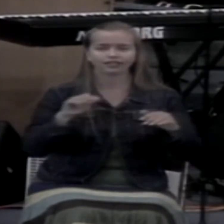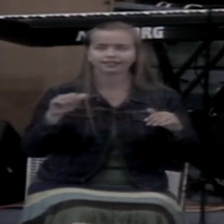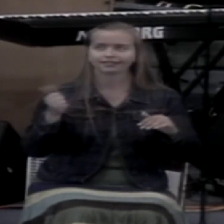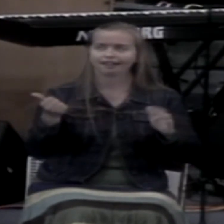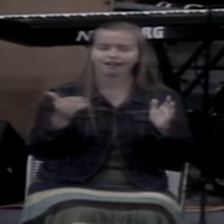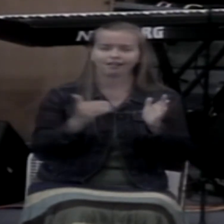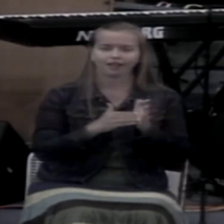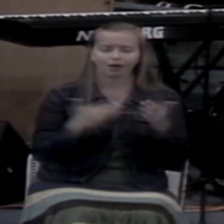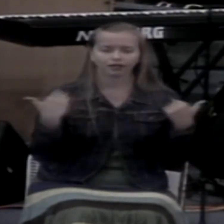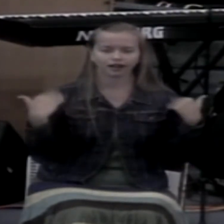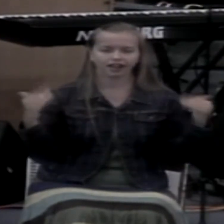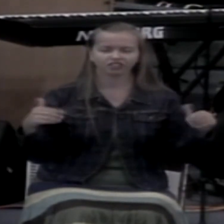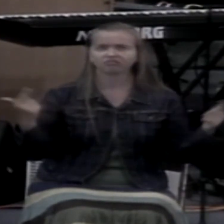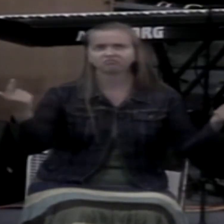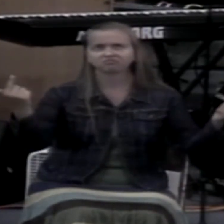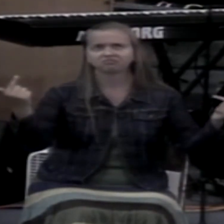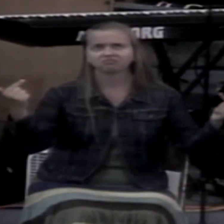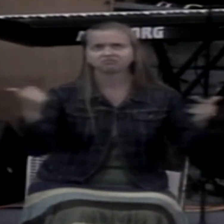wrote.